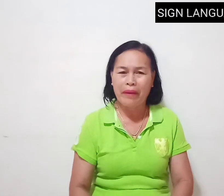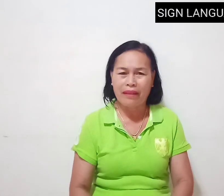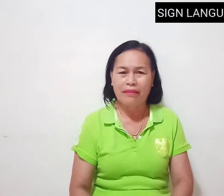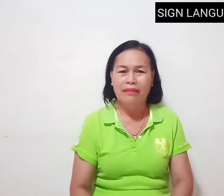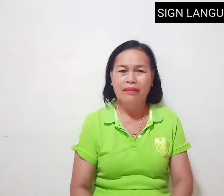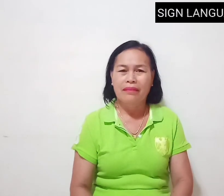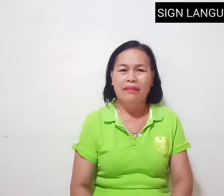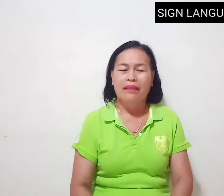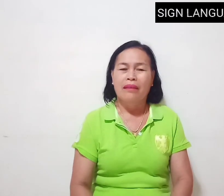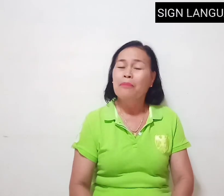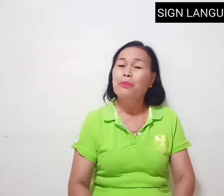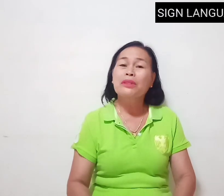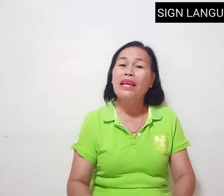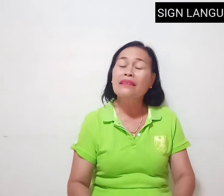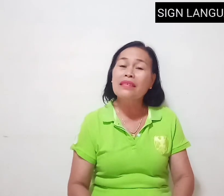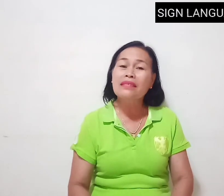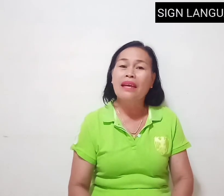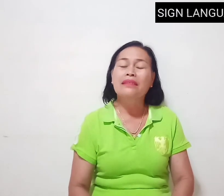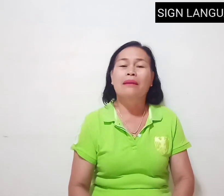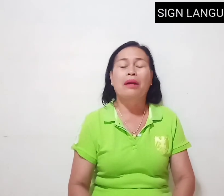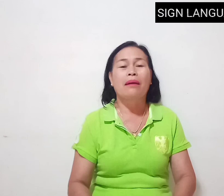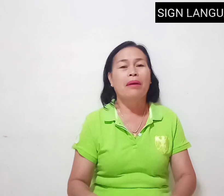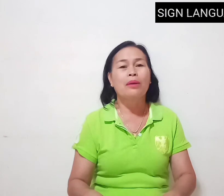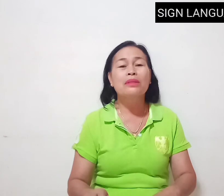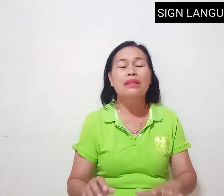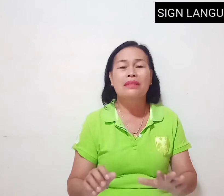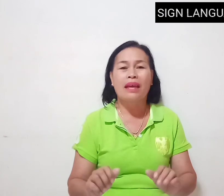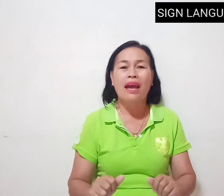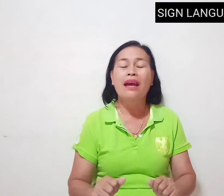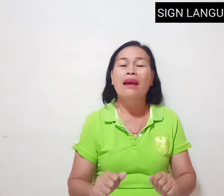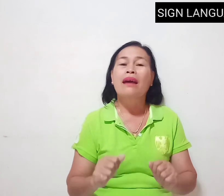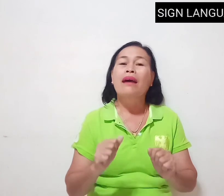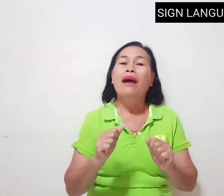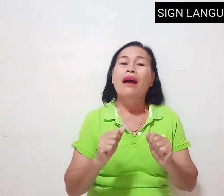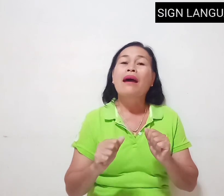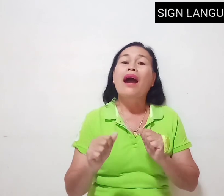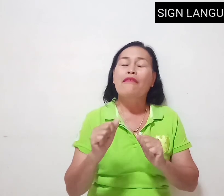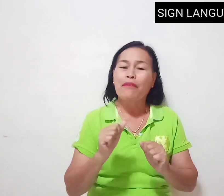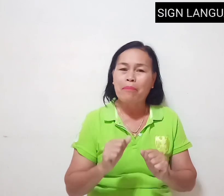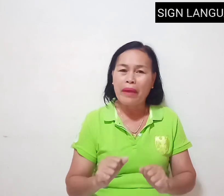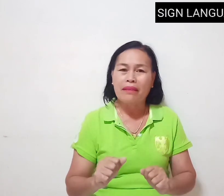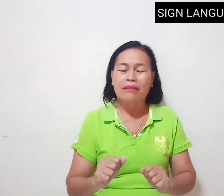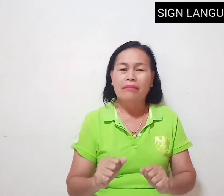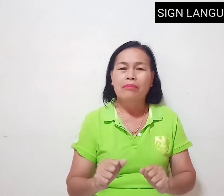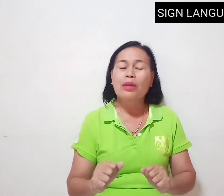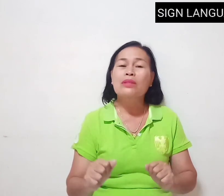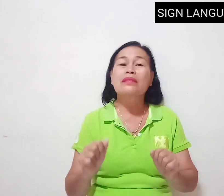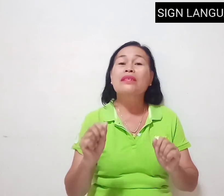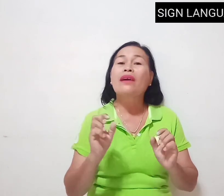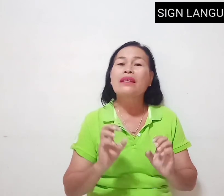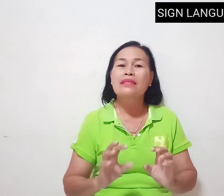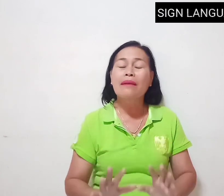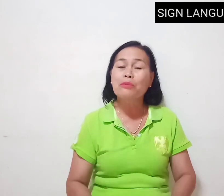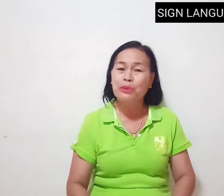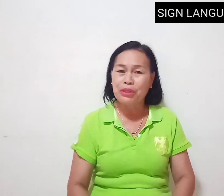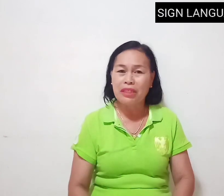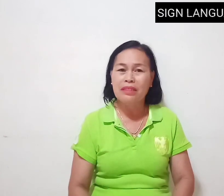alphabet. Importante sad nga makamaot sa alphabet because there are some words